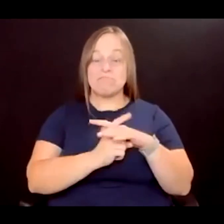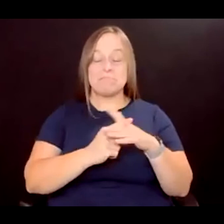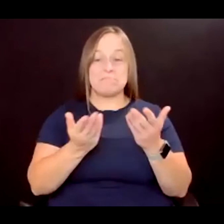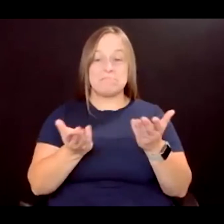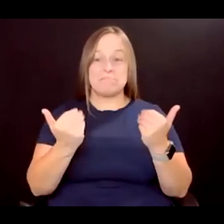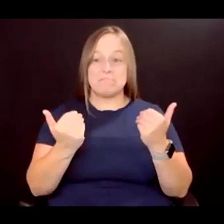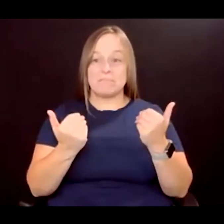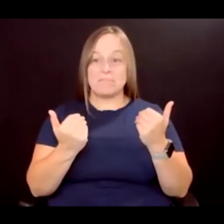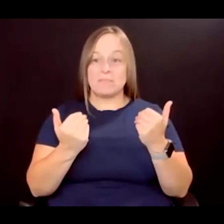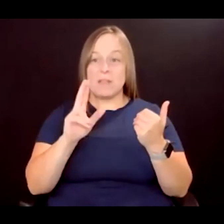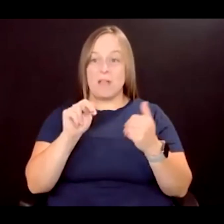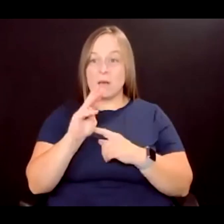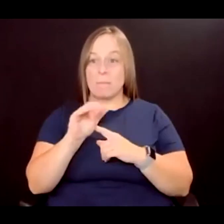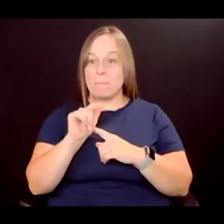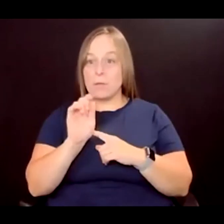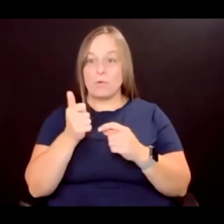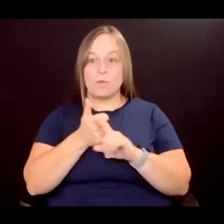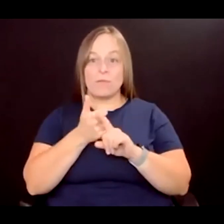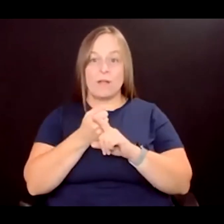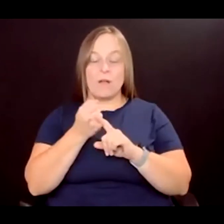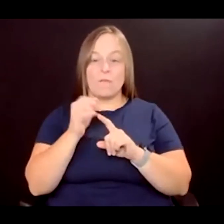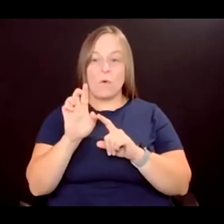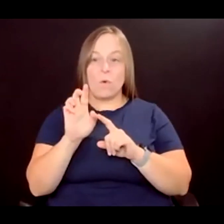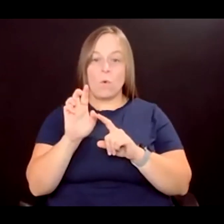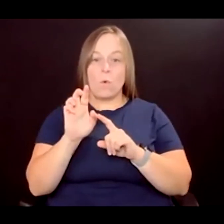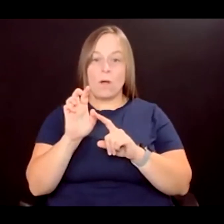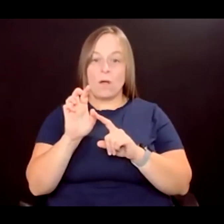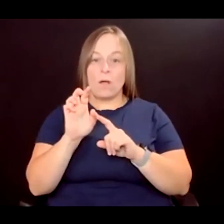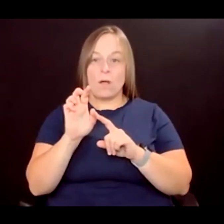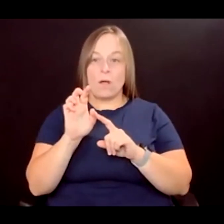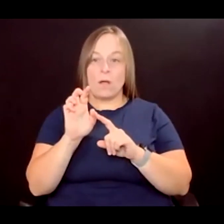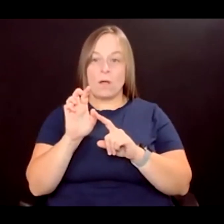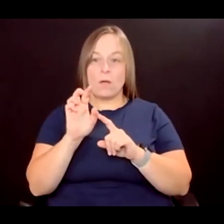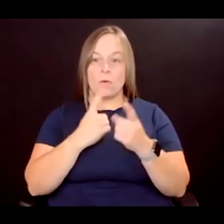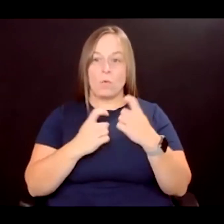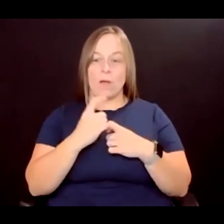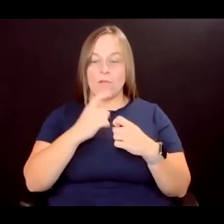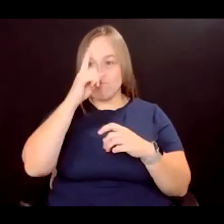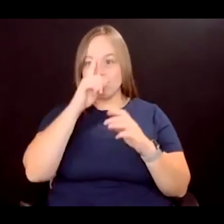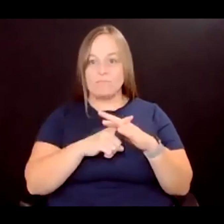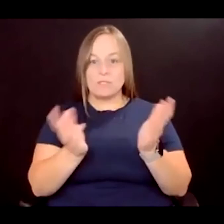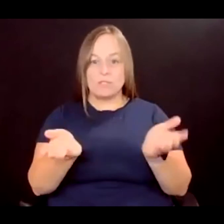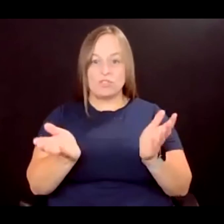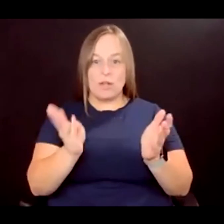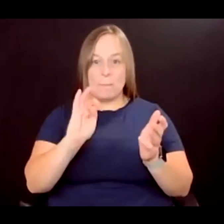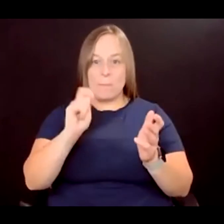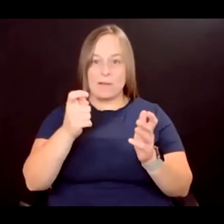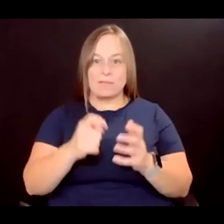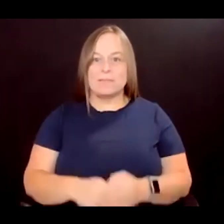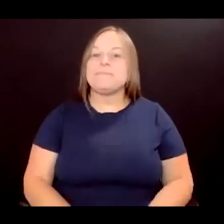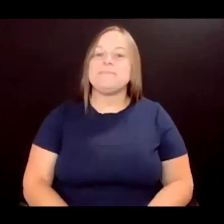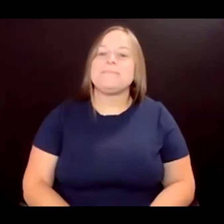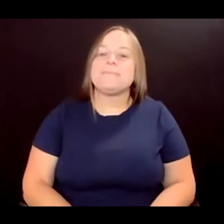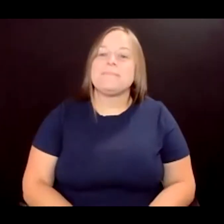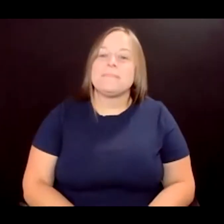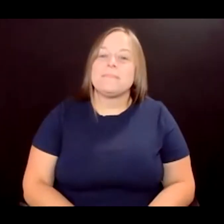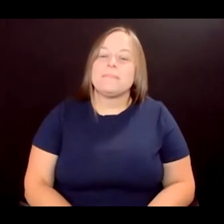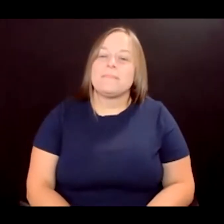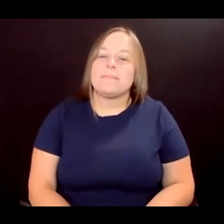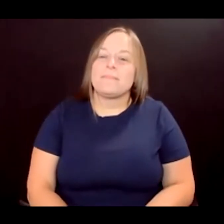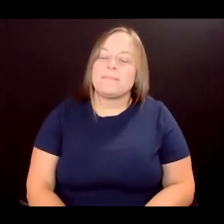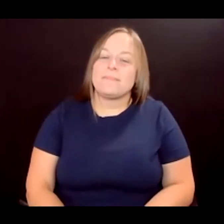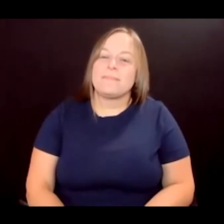your camera on and give us a brief intro before we jump into questions. Thanks for being here today. Thank